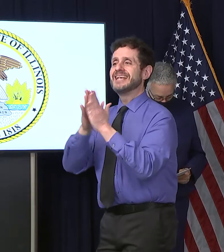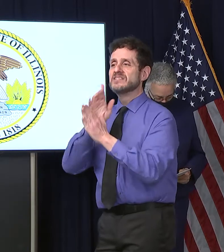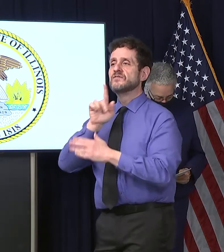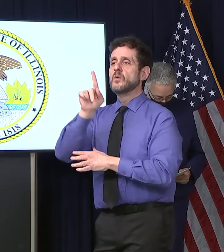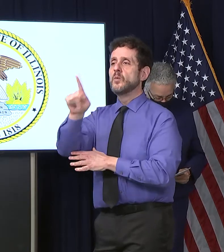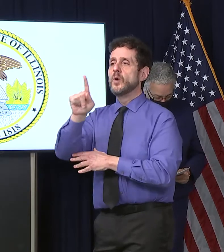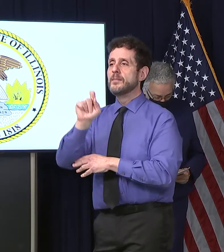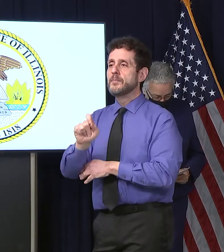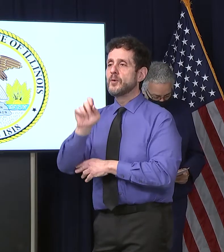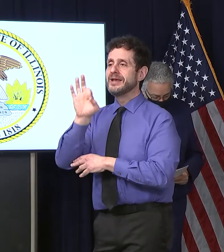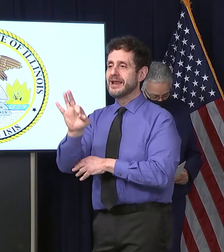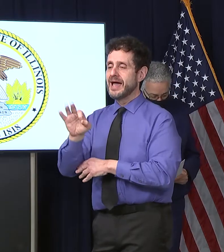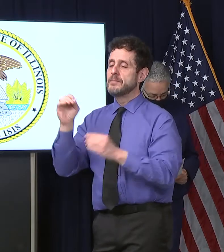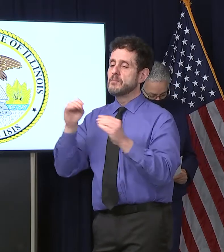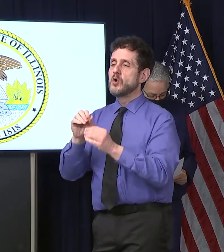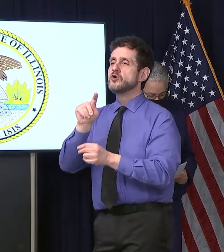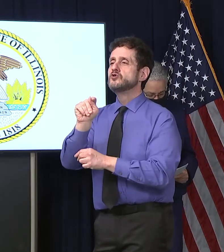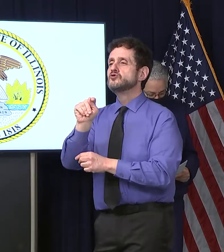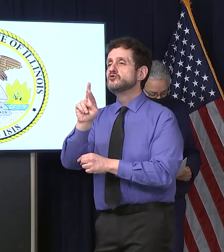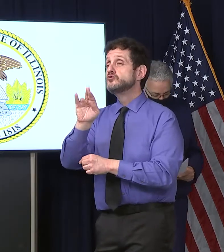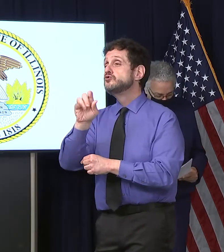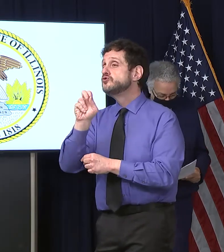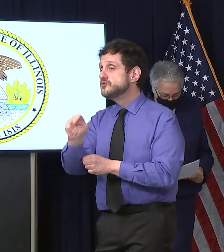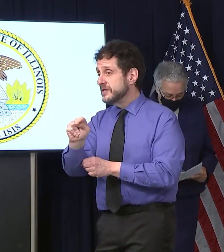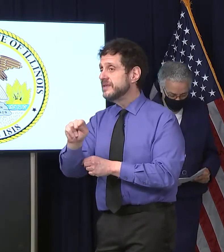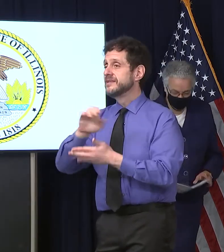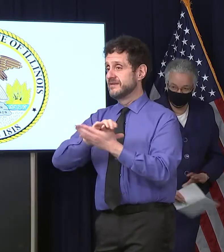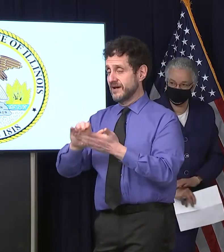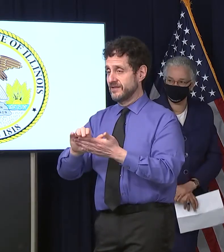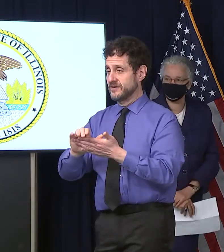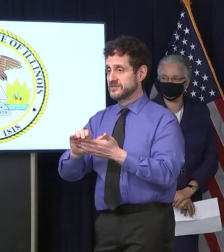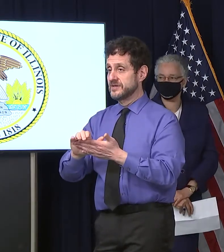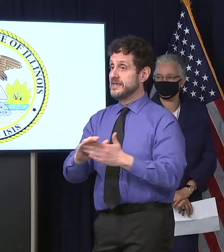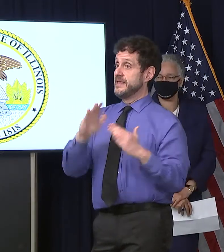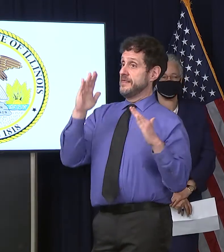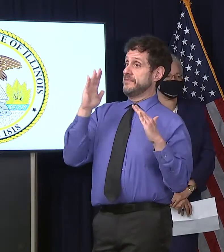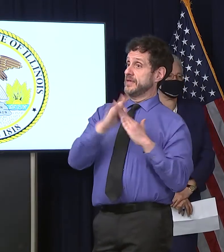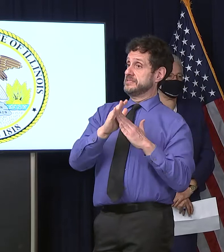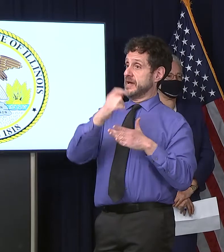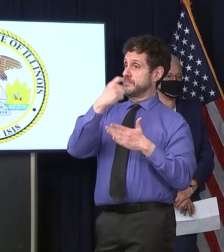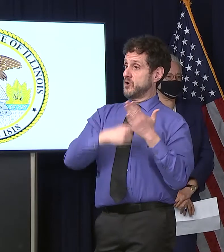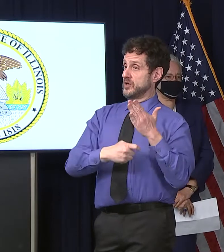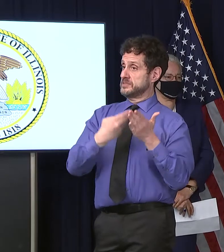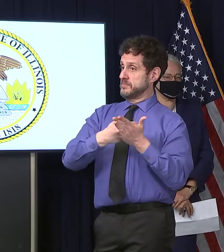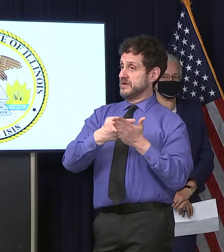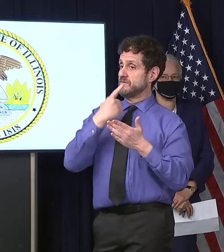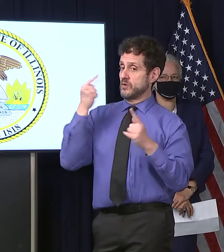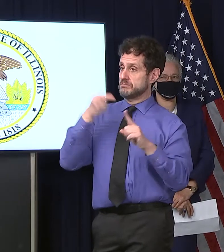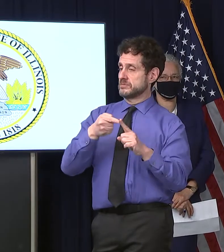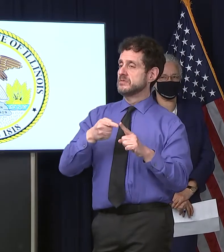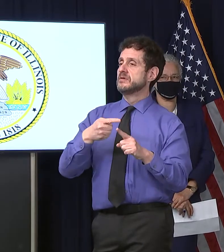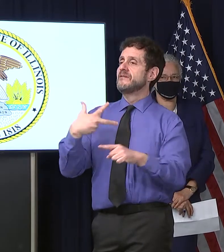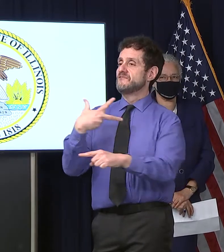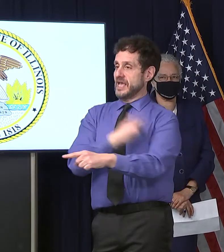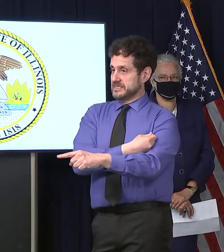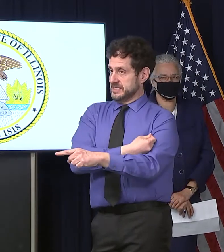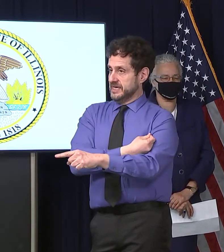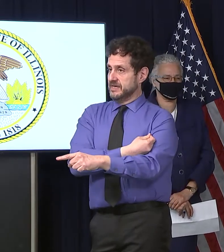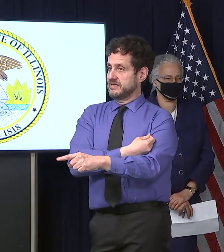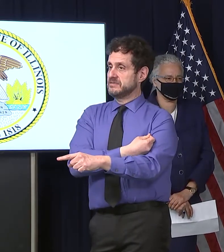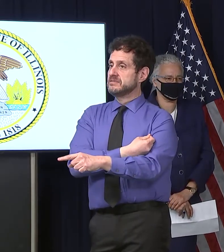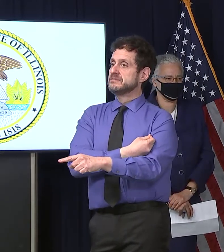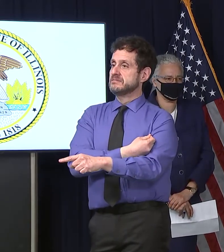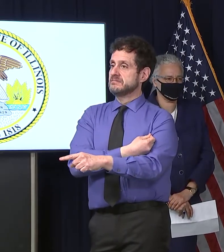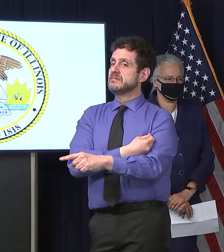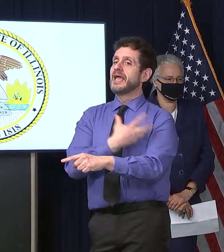$1.9 trillion more. The number one item on that is vaccines and distribution of vaccines. So I want the people, and of